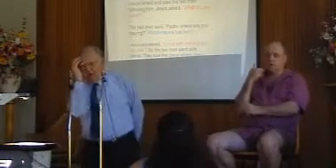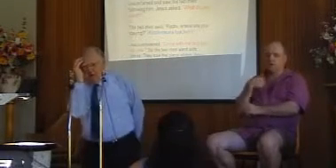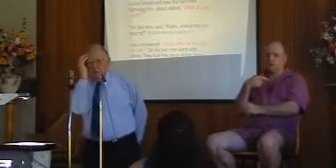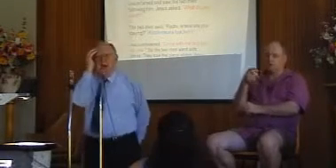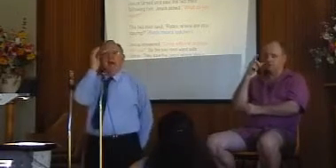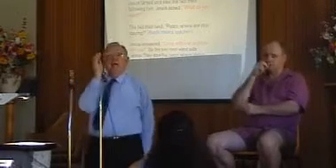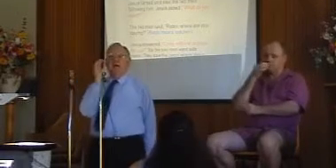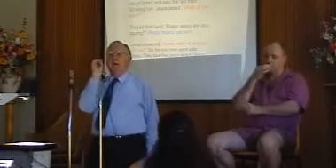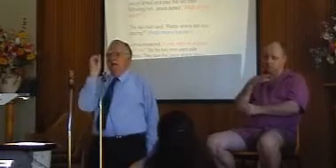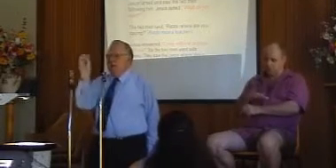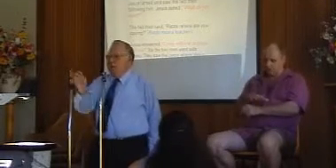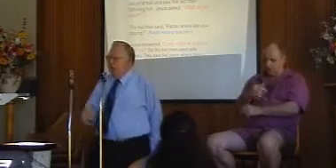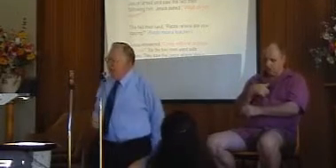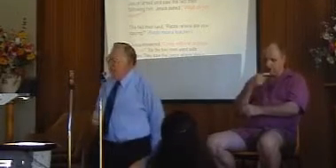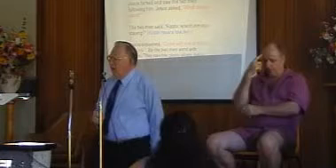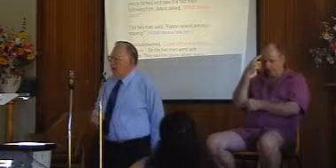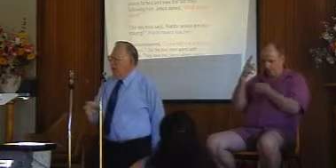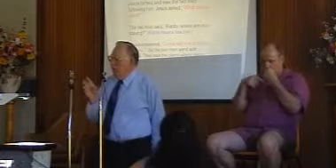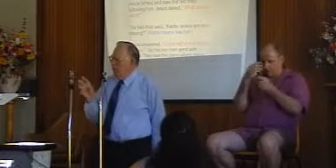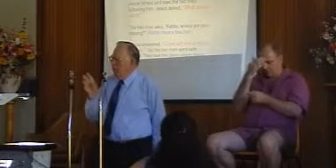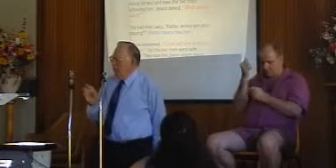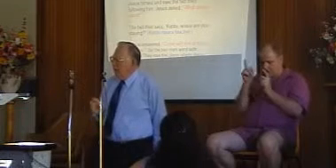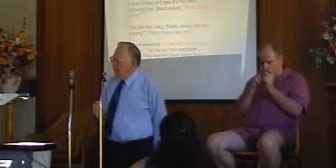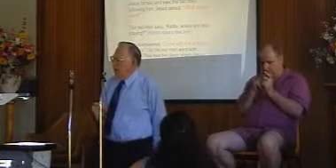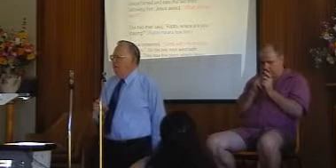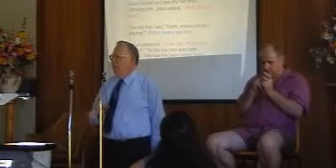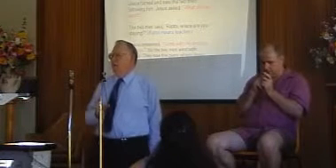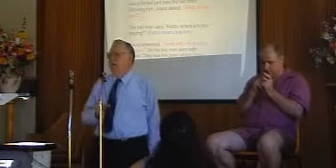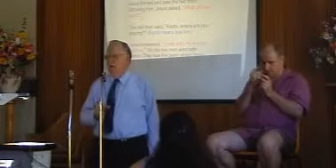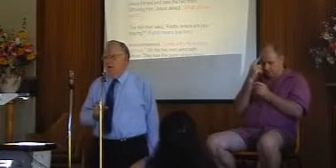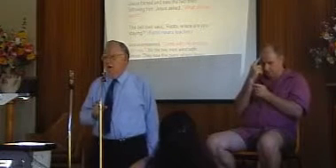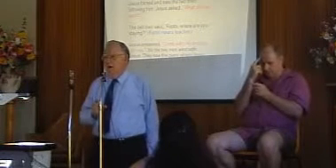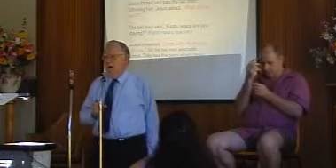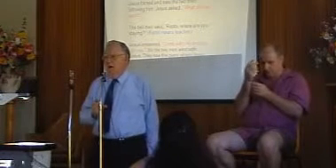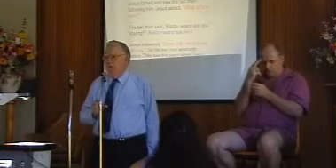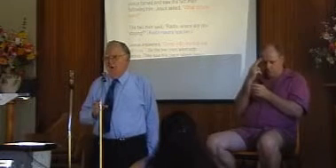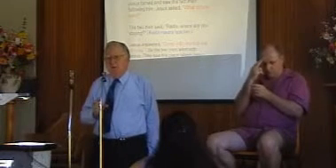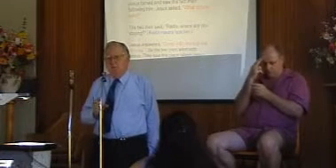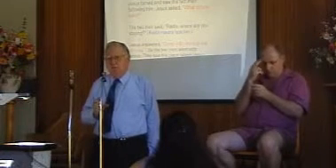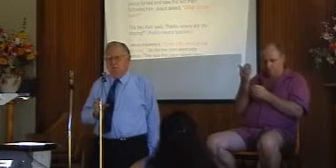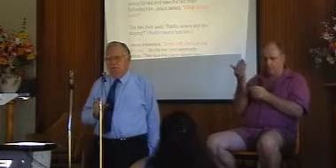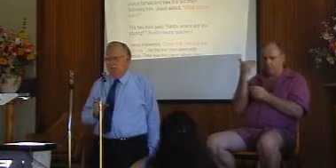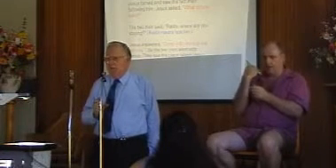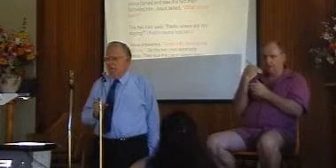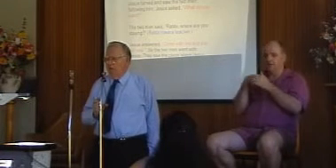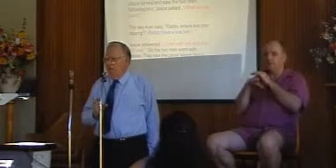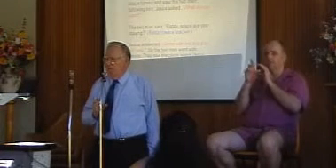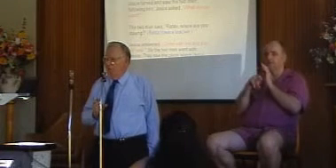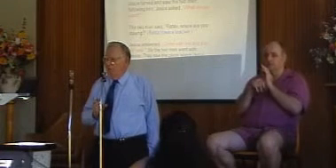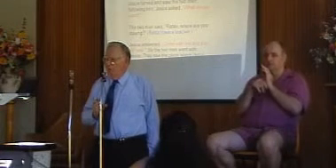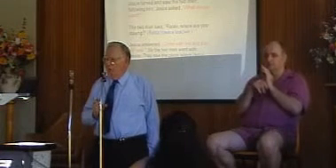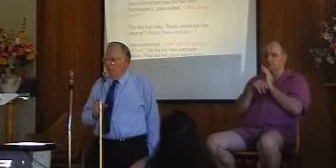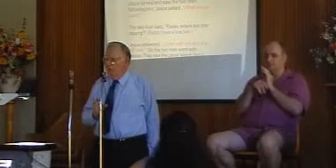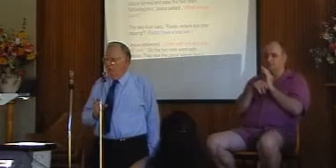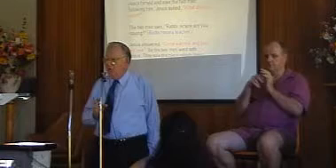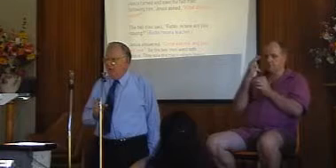ever I could go back into time, where would I go? If I could be something like a fly on